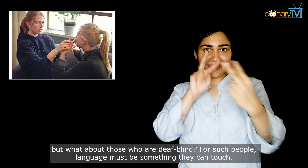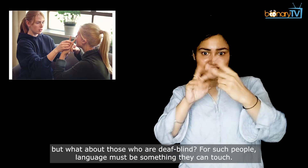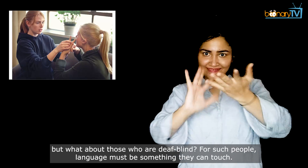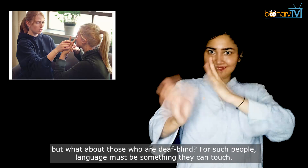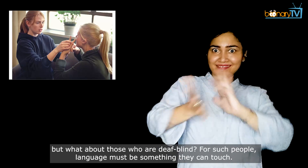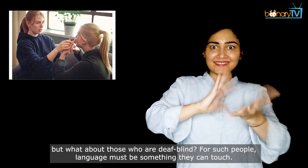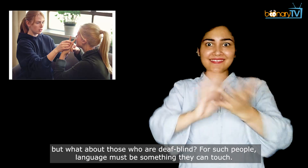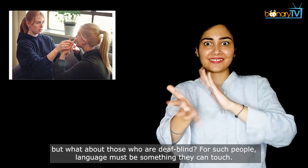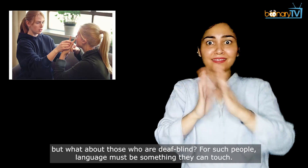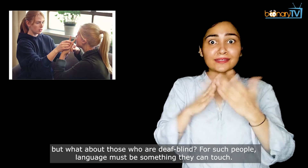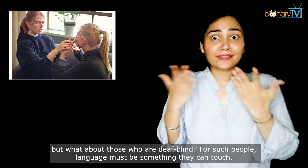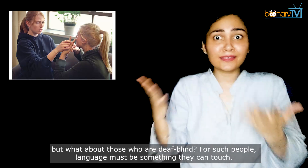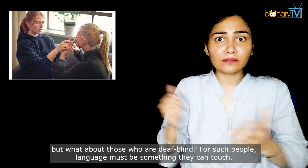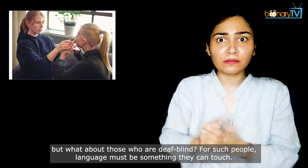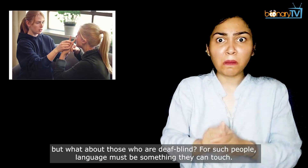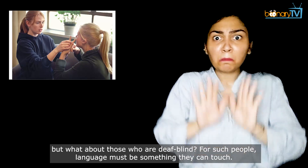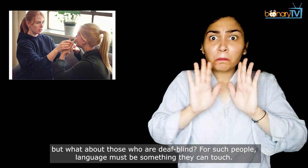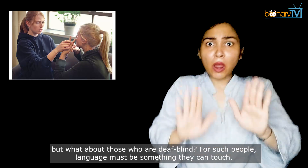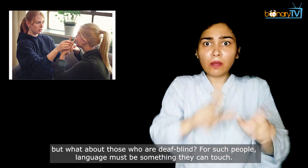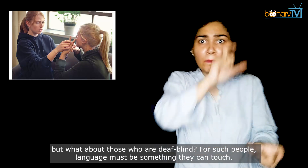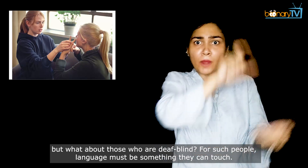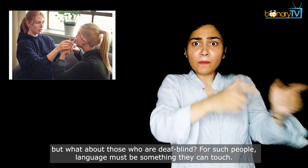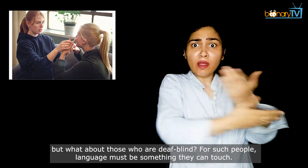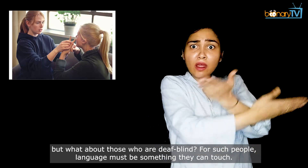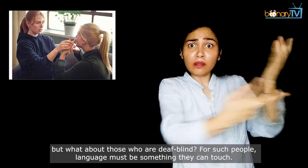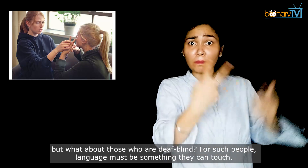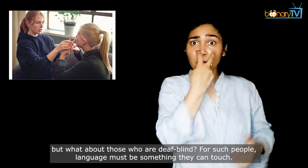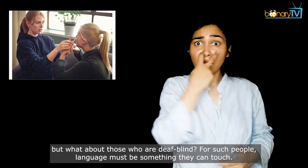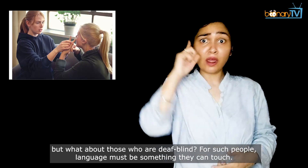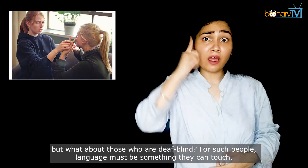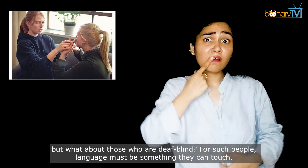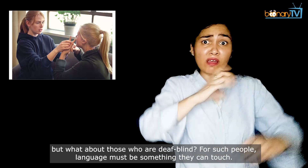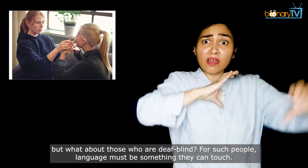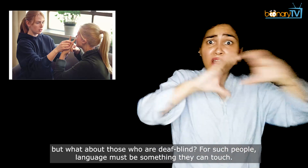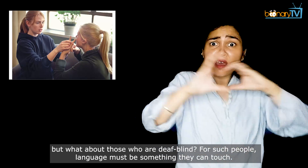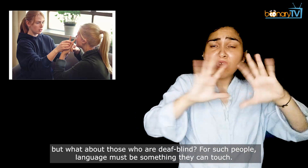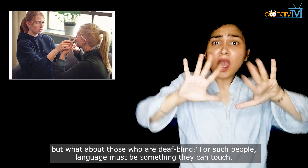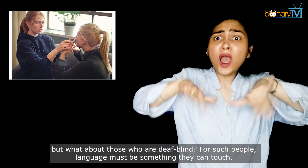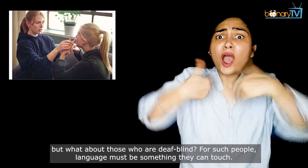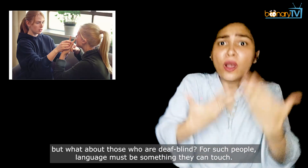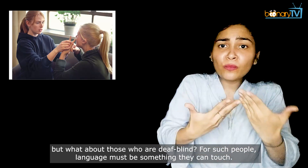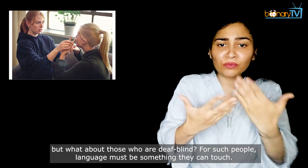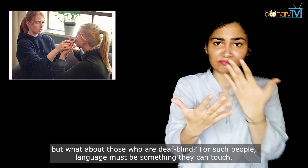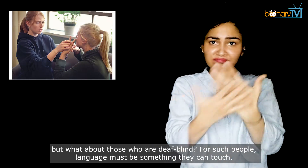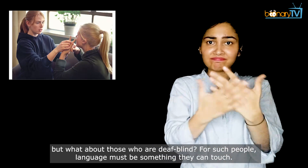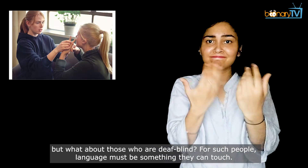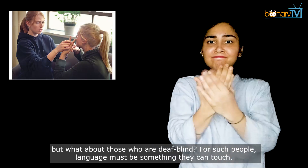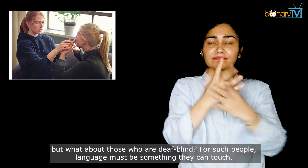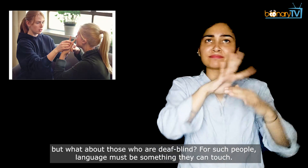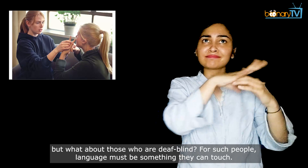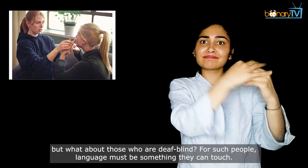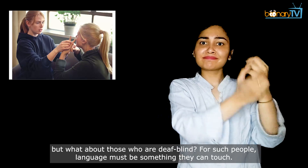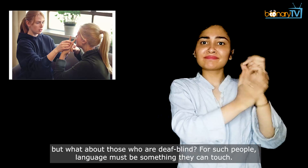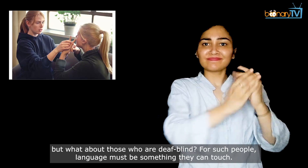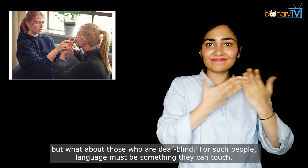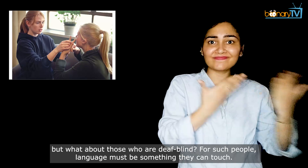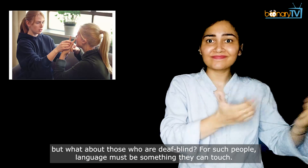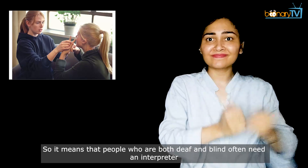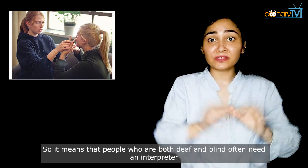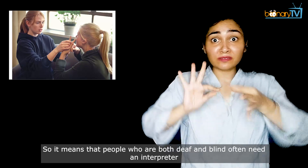what about those who are deaf-blind? For such people, language must be something they can touch. So it